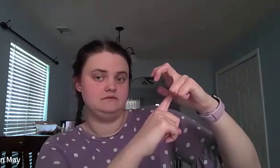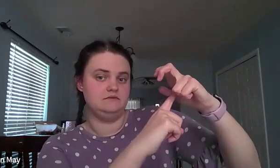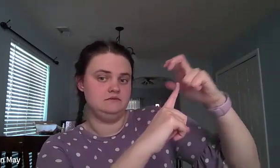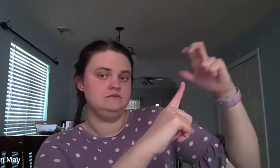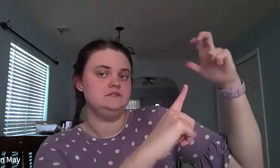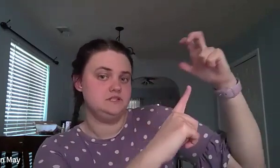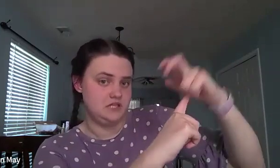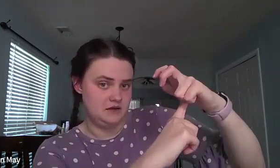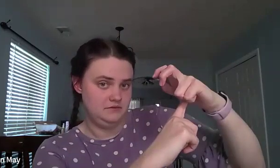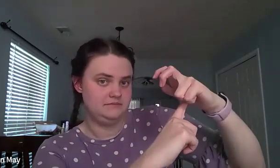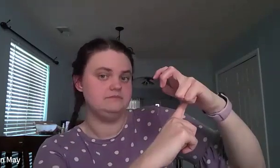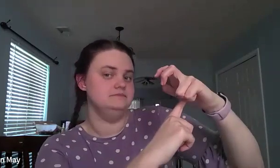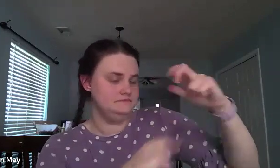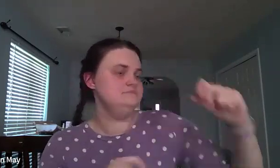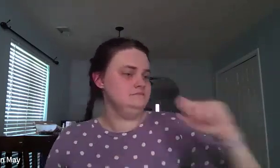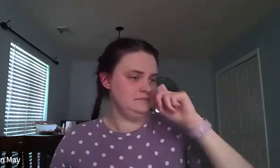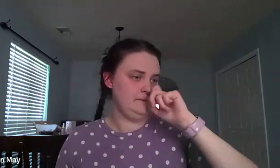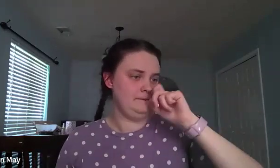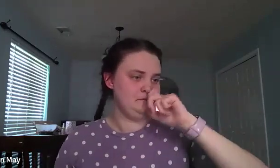Mm-hmm. Champ. Mm-hmm.